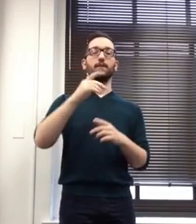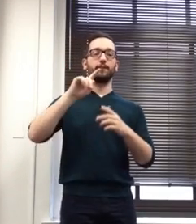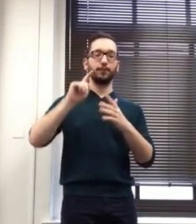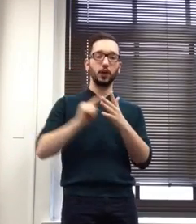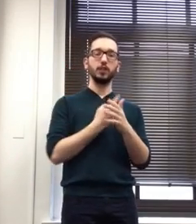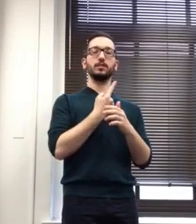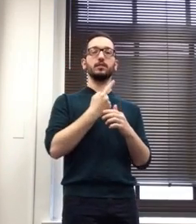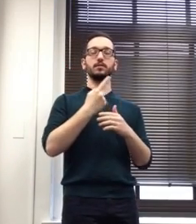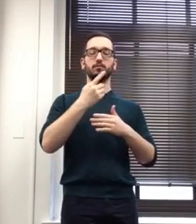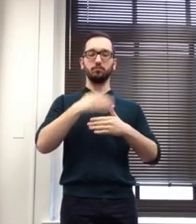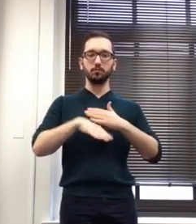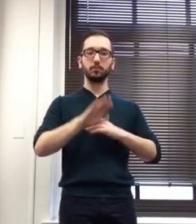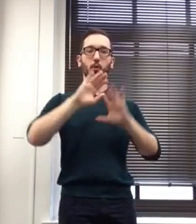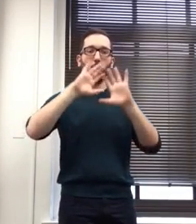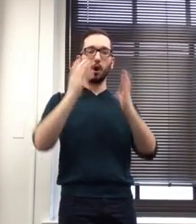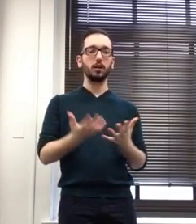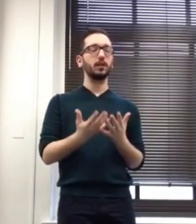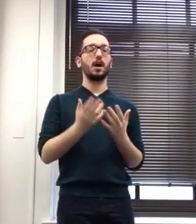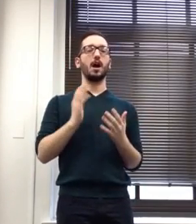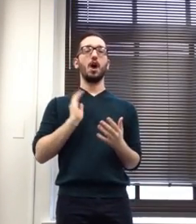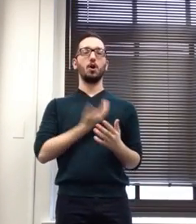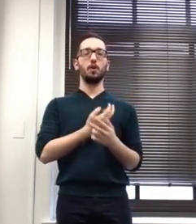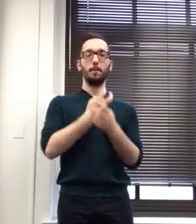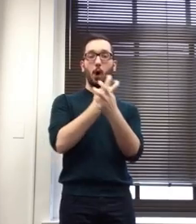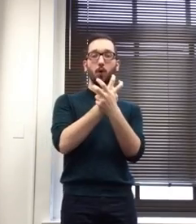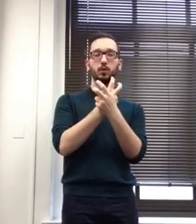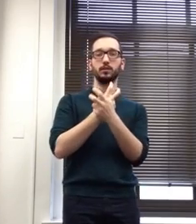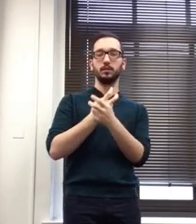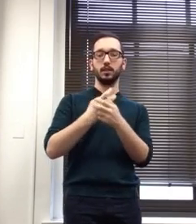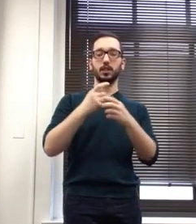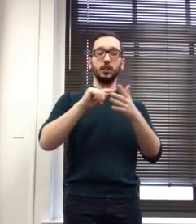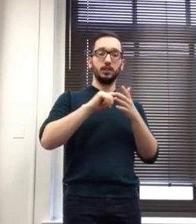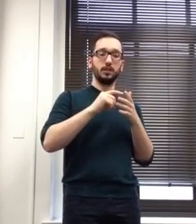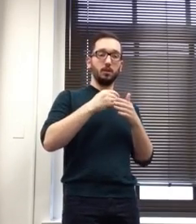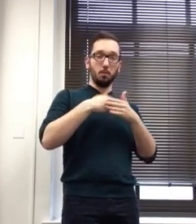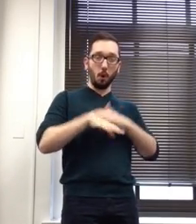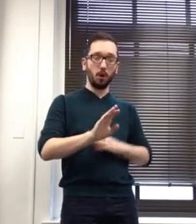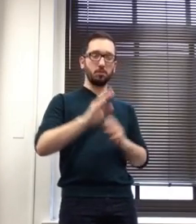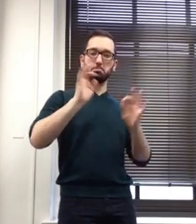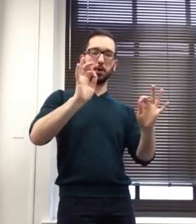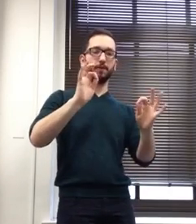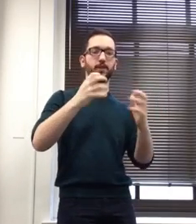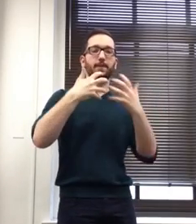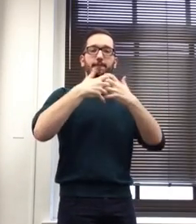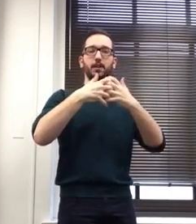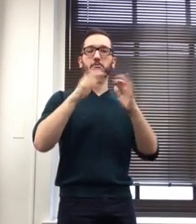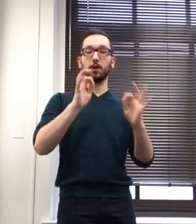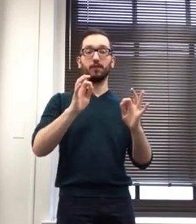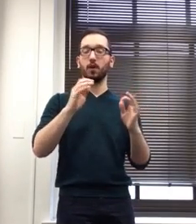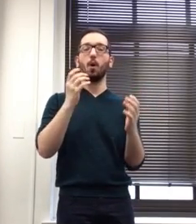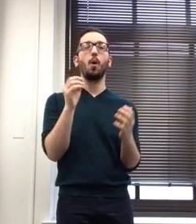our bones were not exactly the way they are now. Anybody have any idea of what our bones were probably like when we were born? Gary?